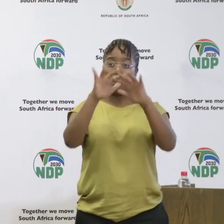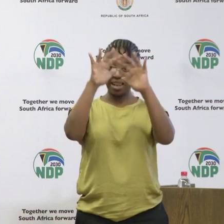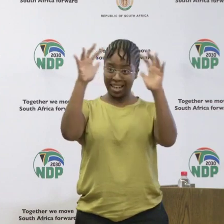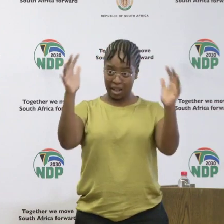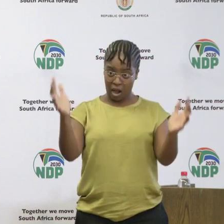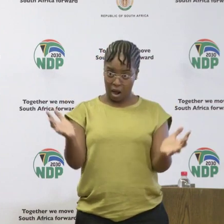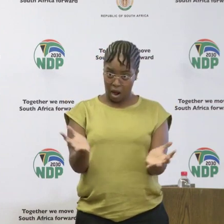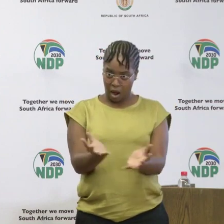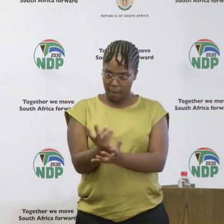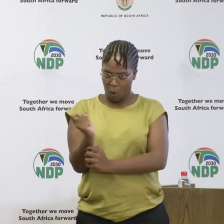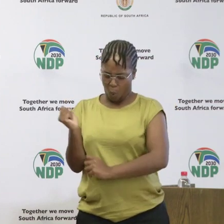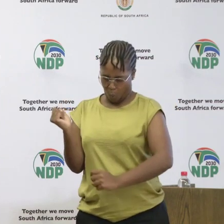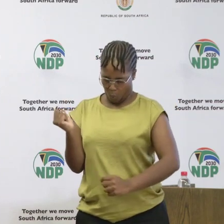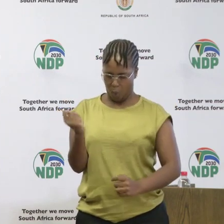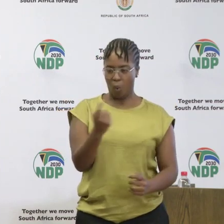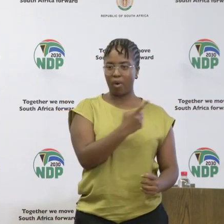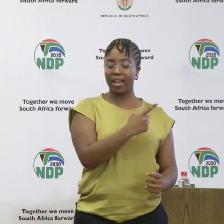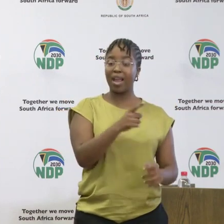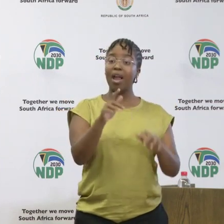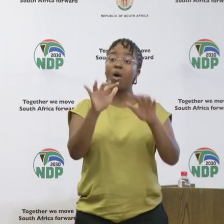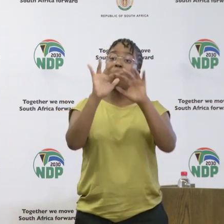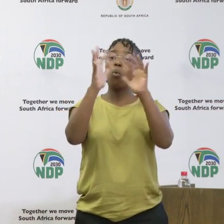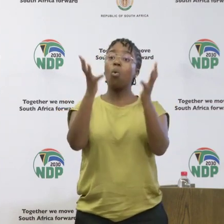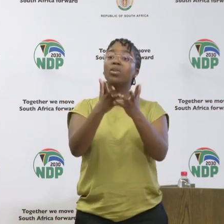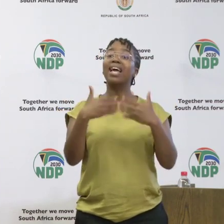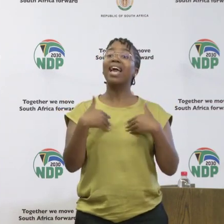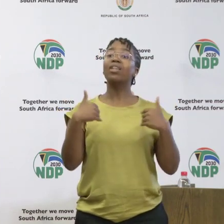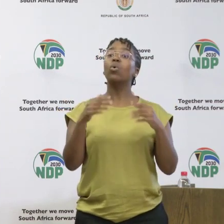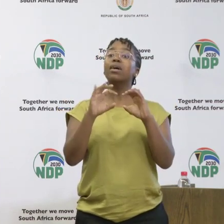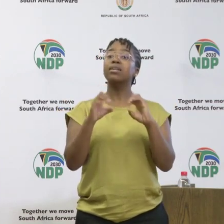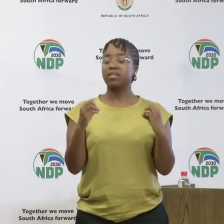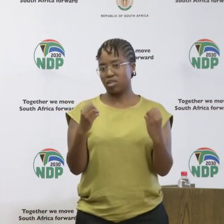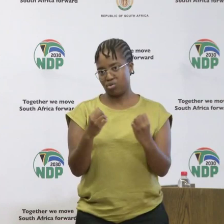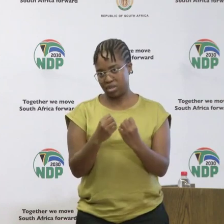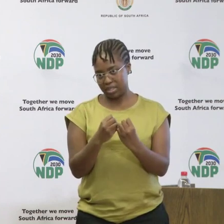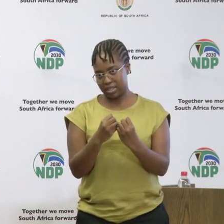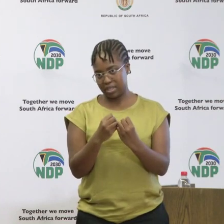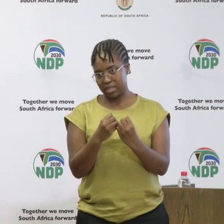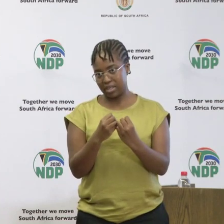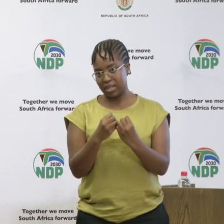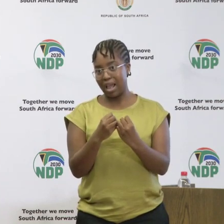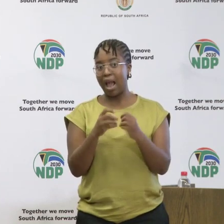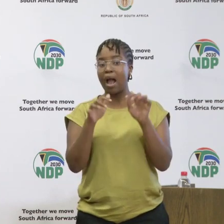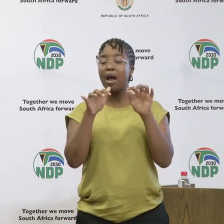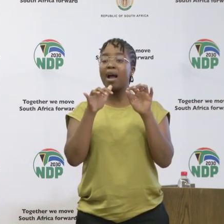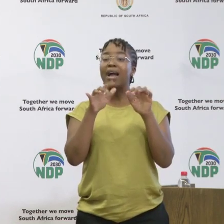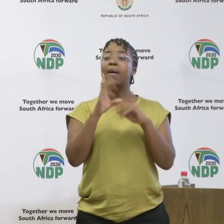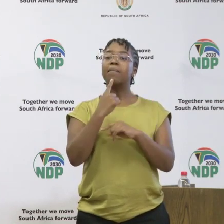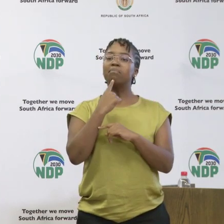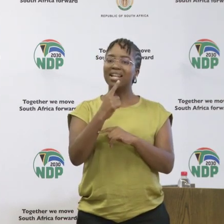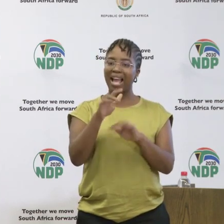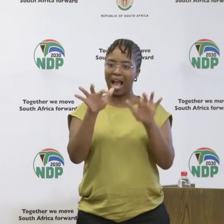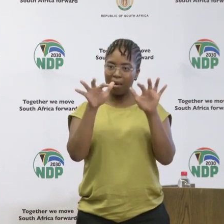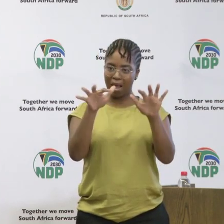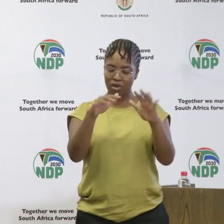world, including the World Health Organization, the message that is going out is for people